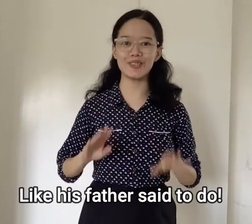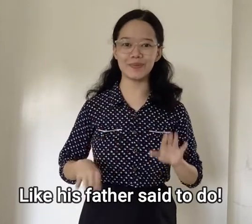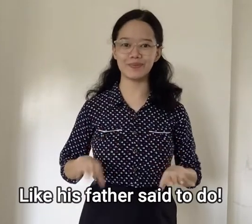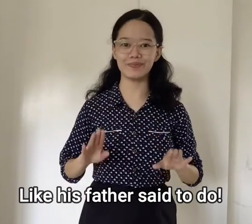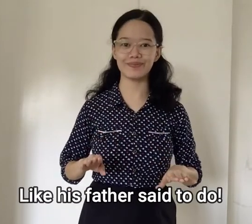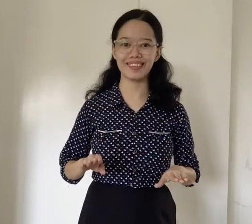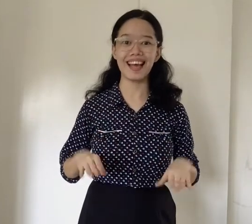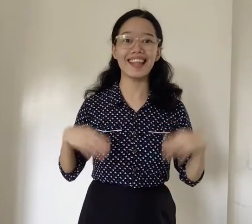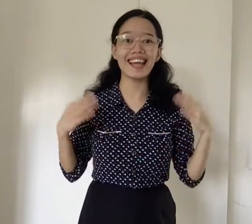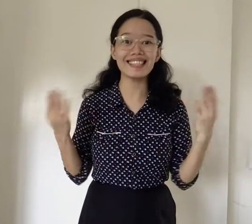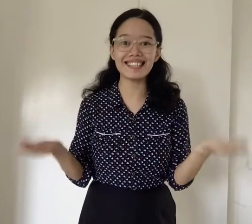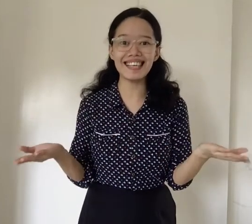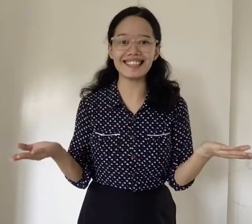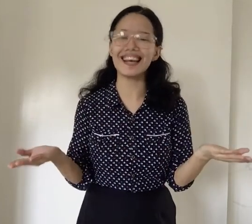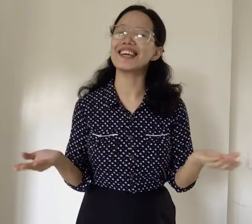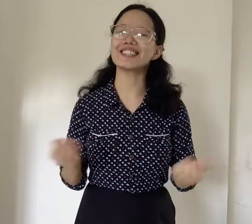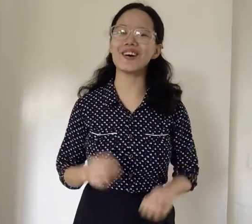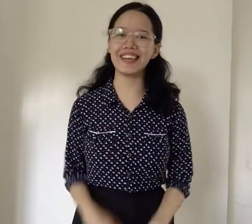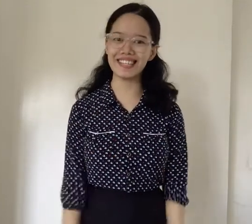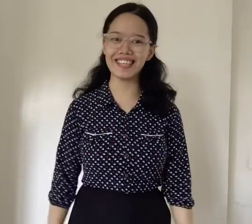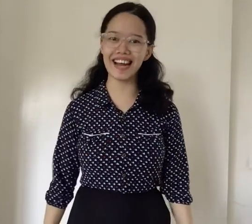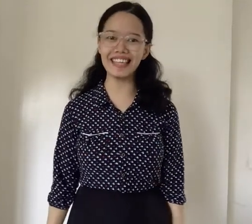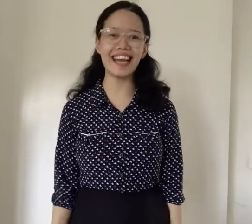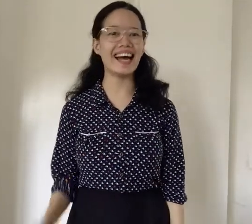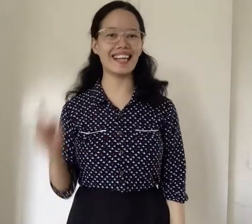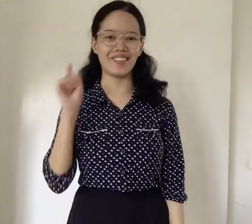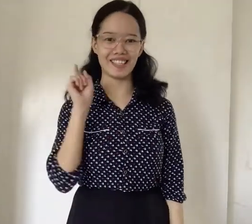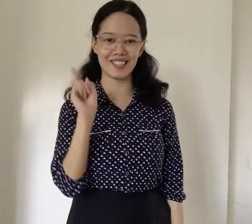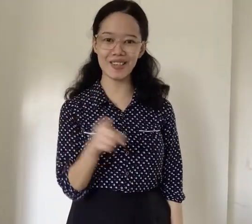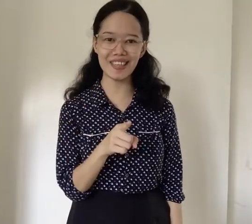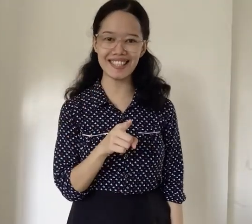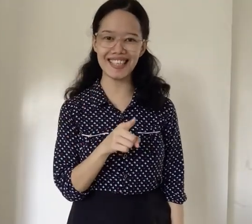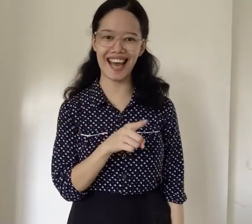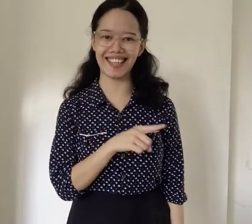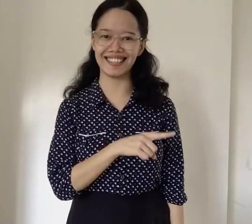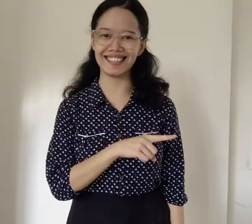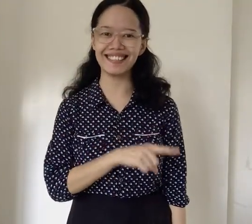to do. That's it. So easy, right? And now let's do it together.